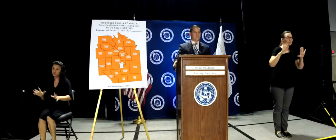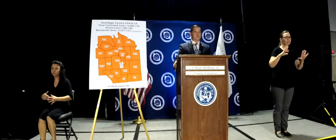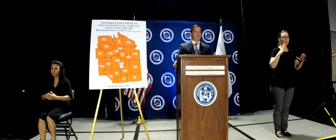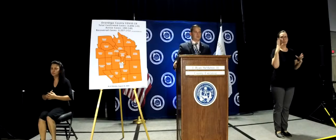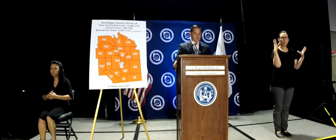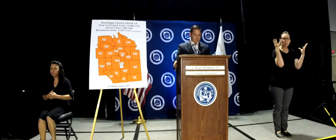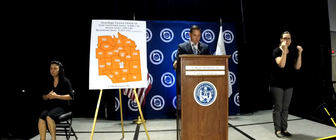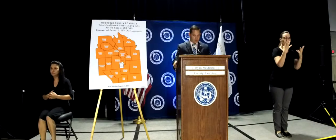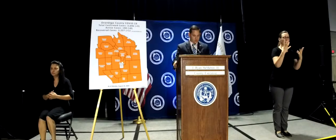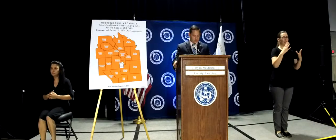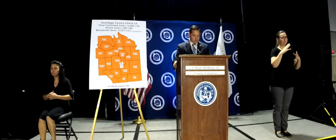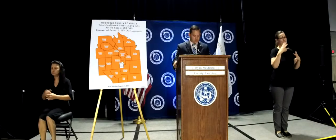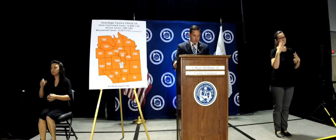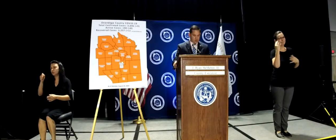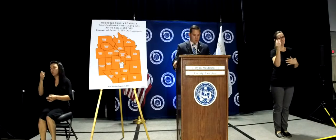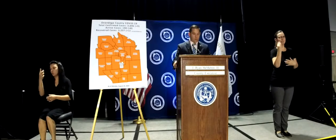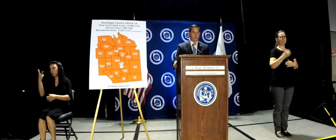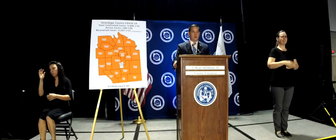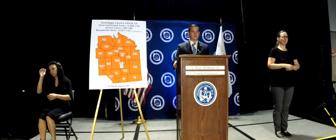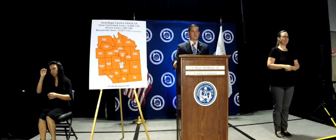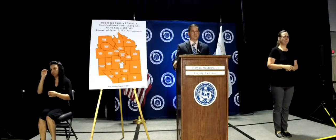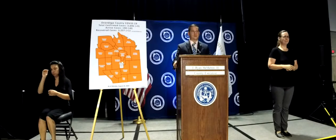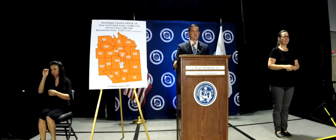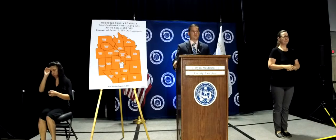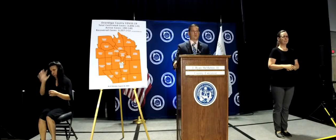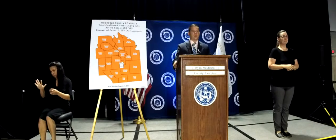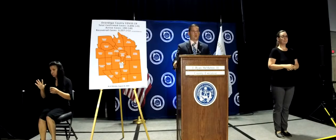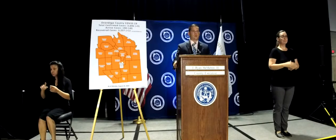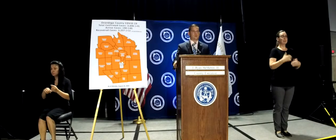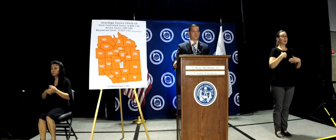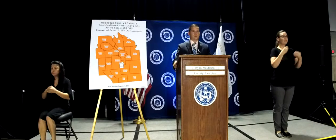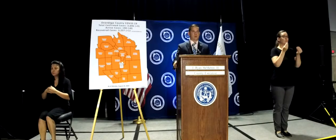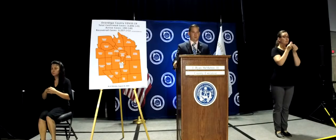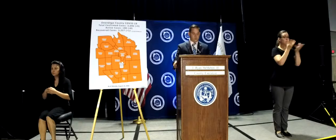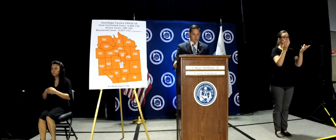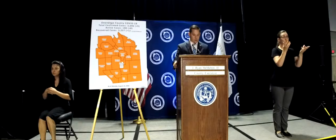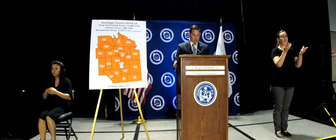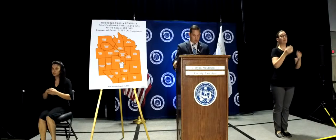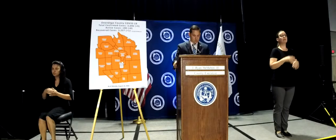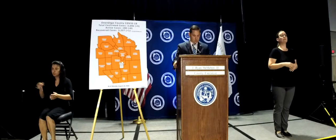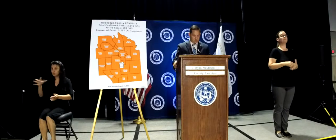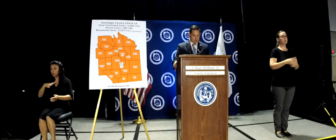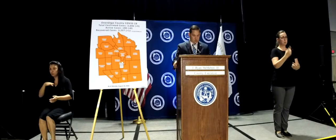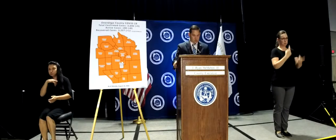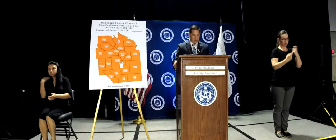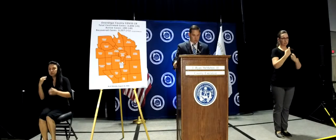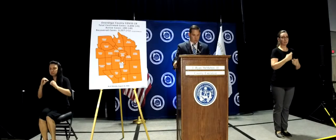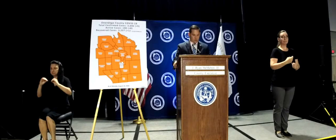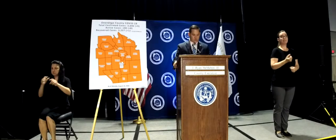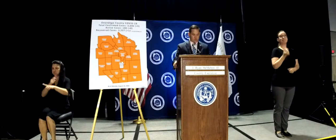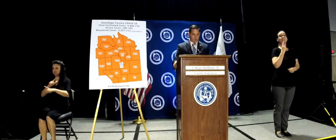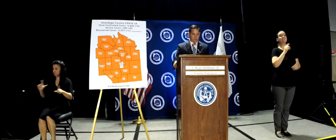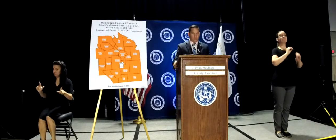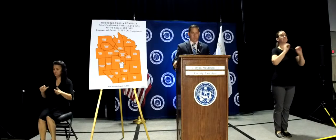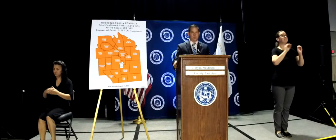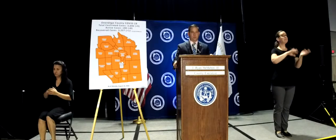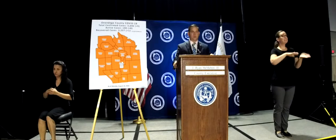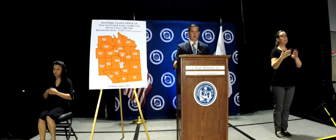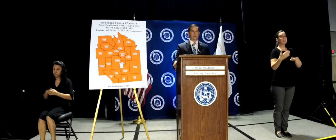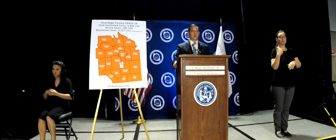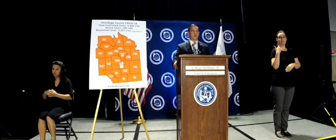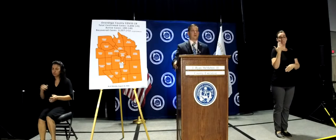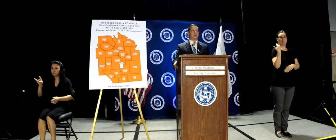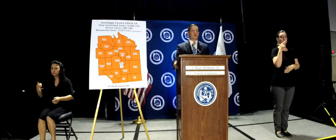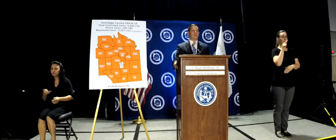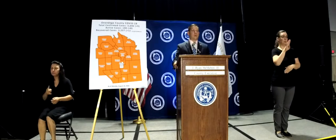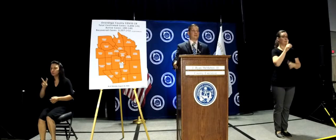couple updates, and then I'll take some questions. No new deaths over the last 24 hours, so very good news there. Again, we've lost 204 people